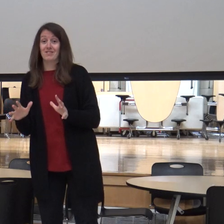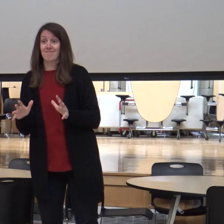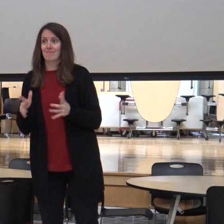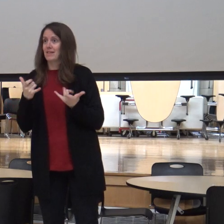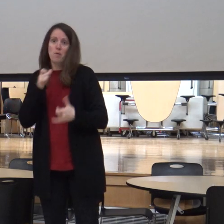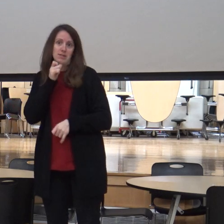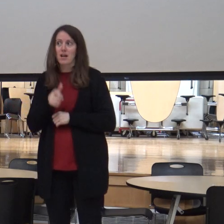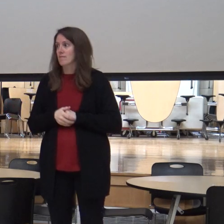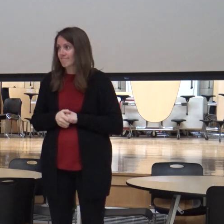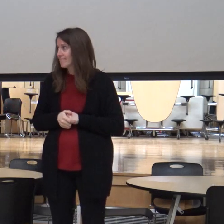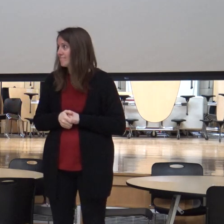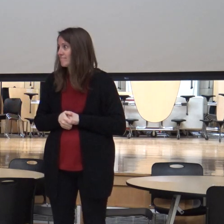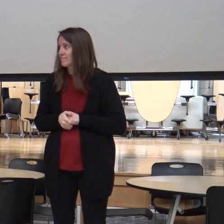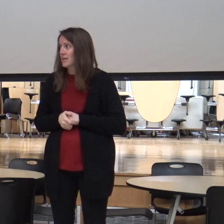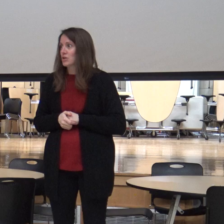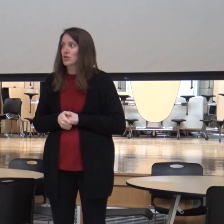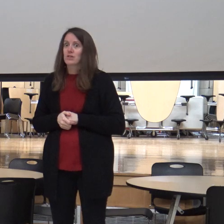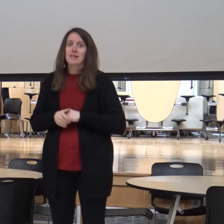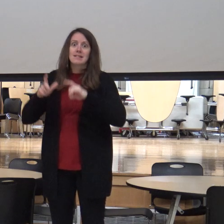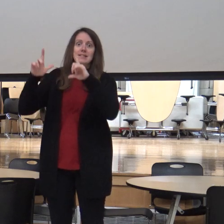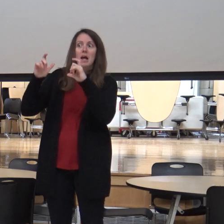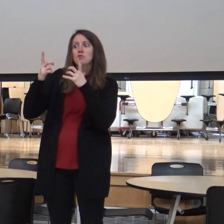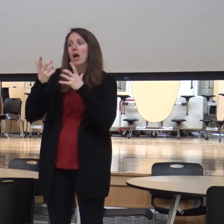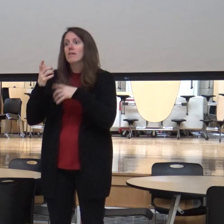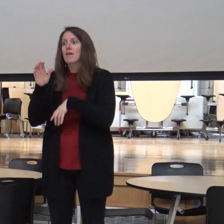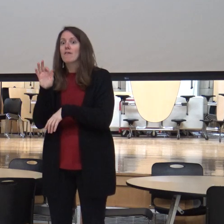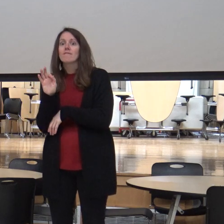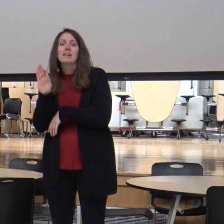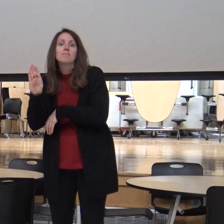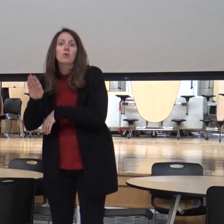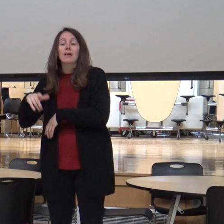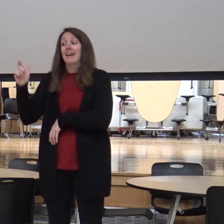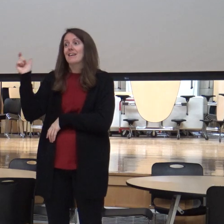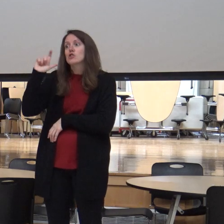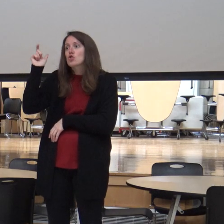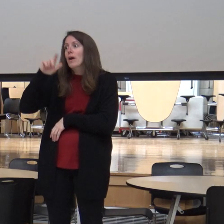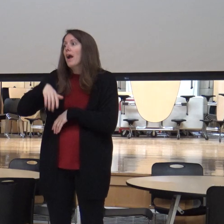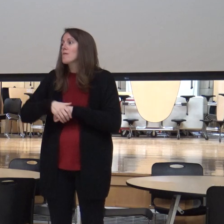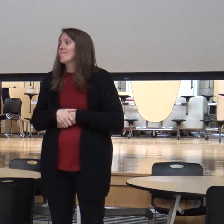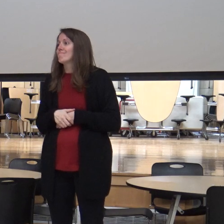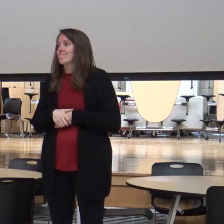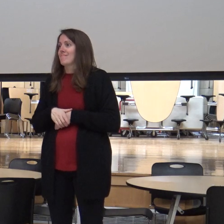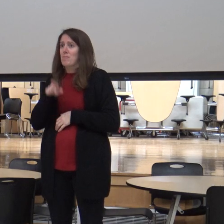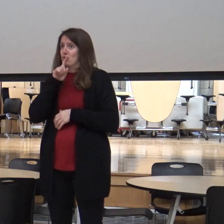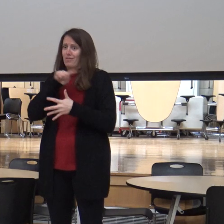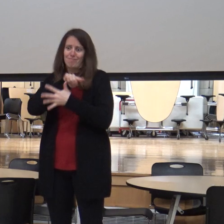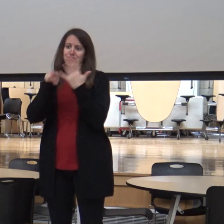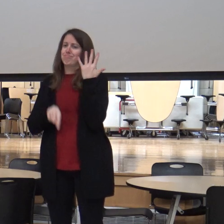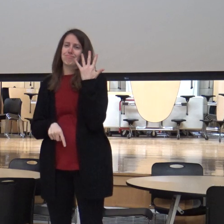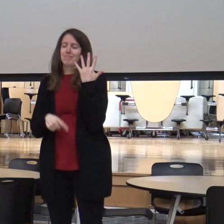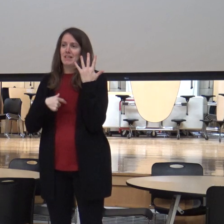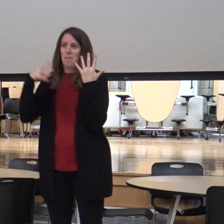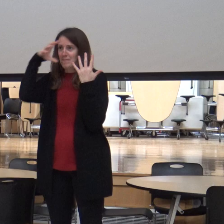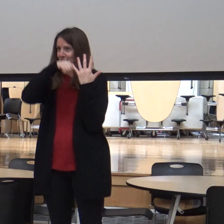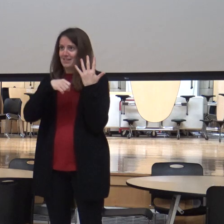anymore. Snapchat, Facebook, Instagram, there's probably a bunch I'm missing because I'm too old to